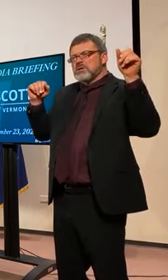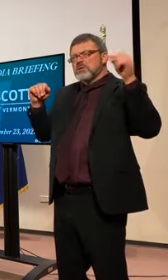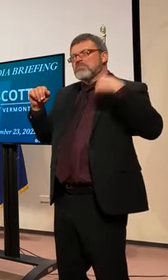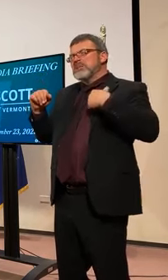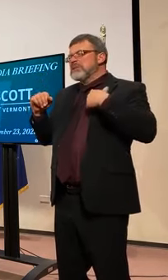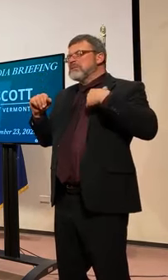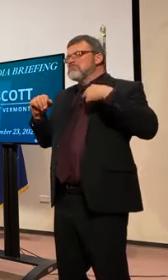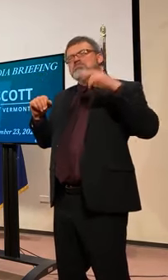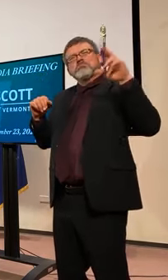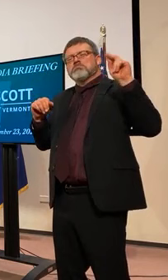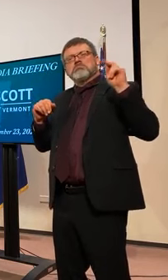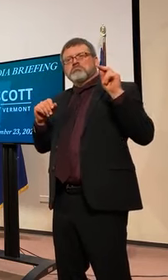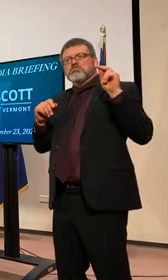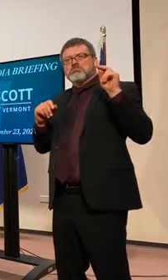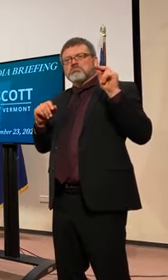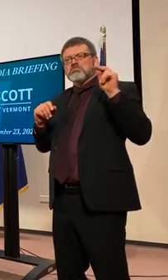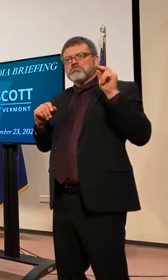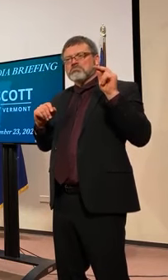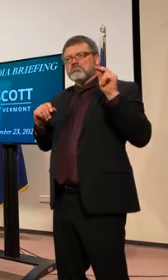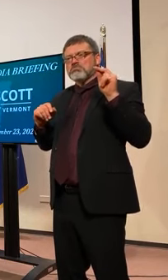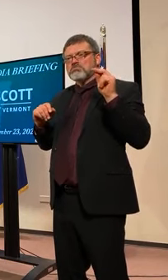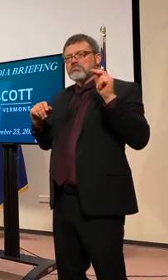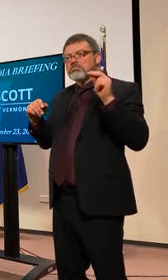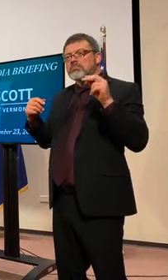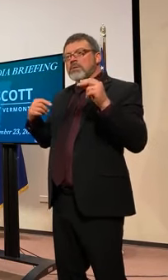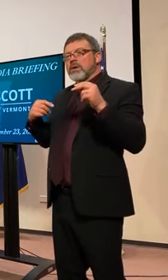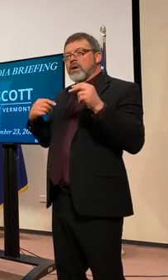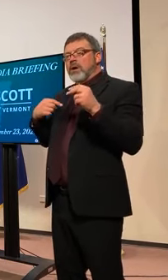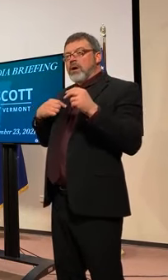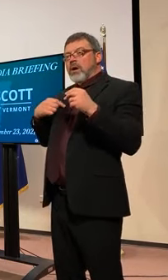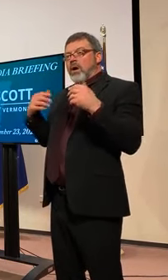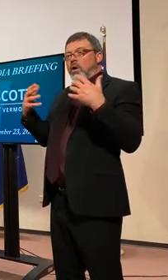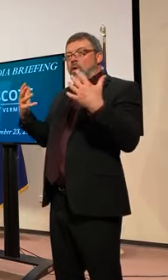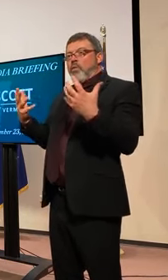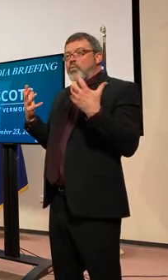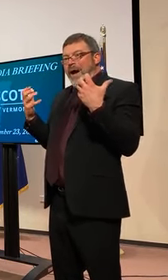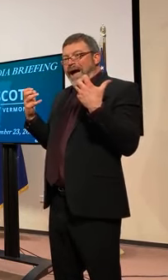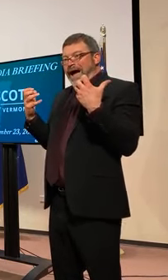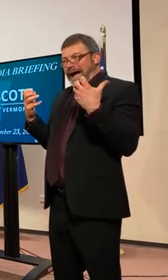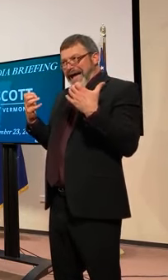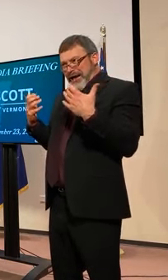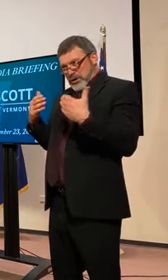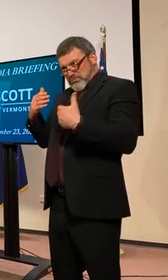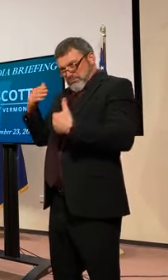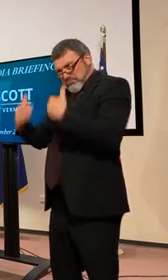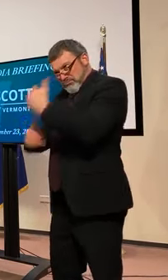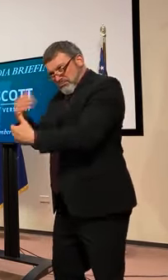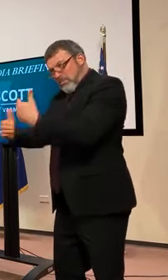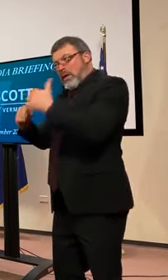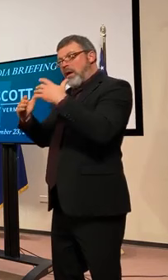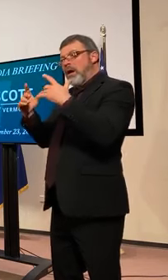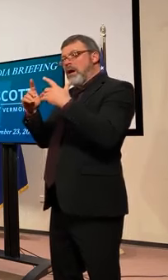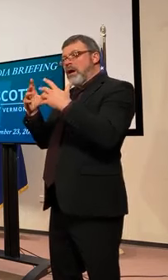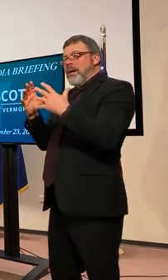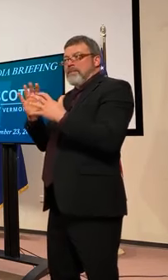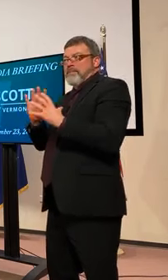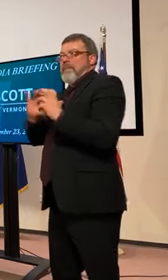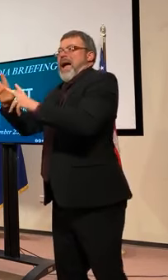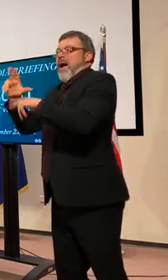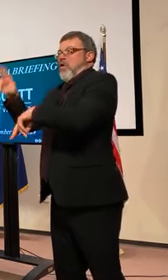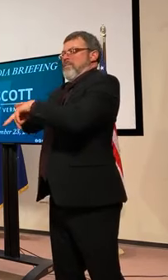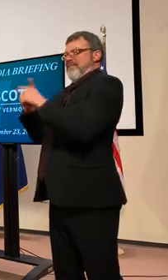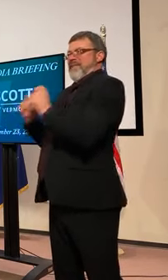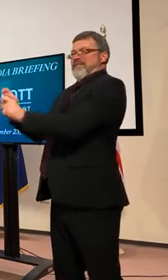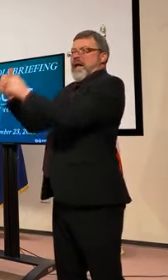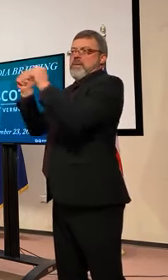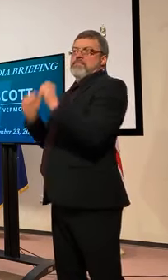the tools to accelerate the path out of this pandemic. Widely available vaccinations, booster shots, kid